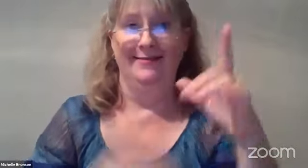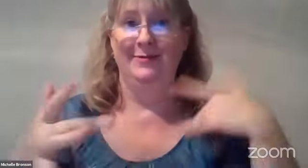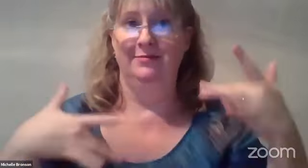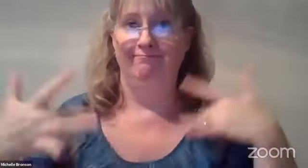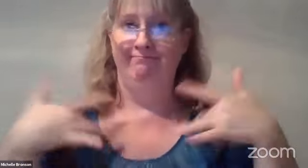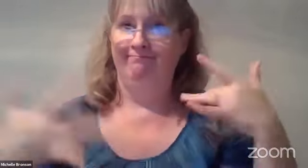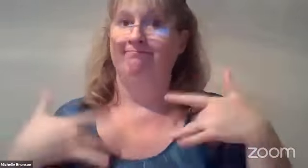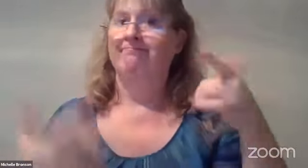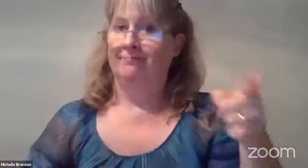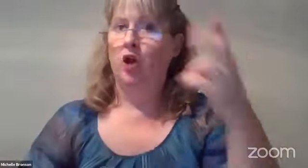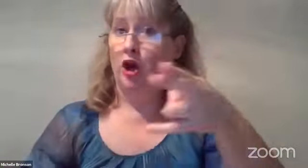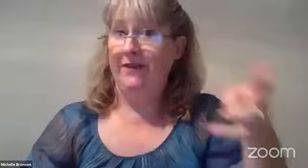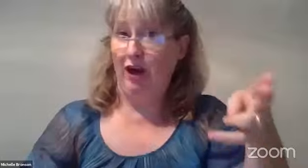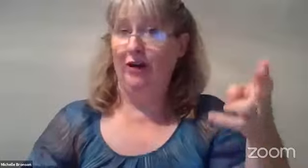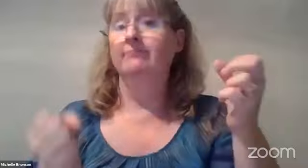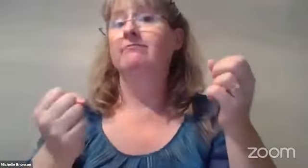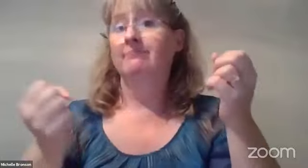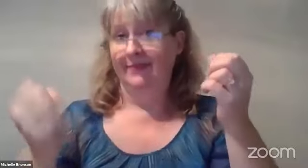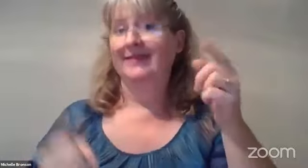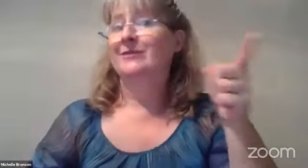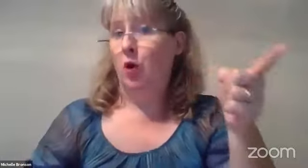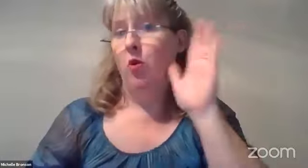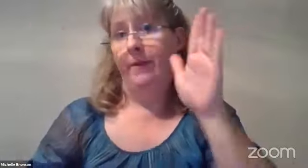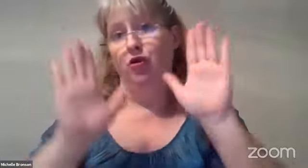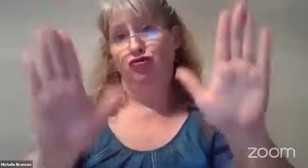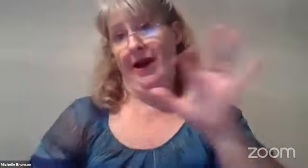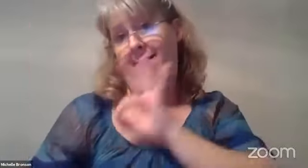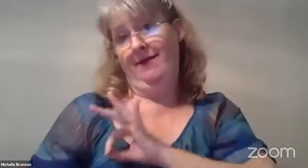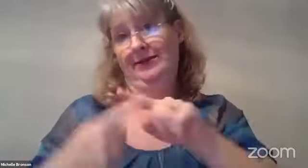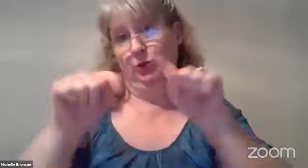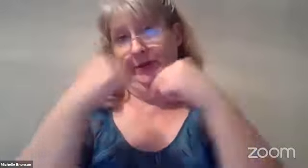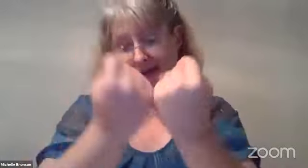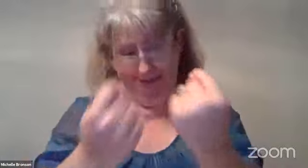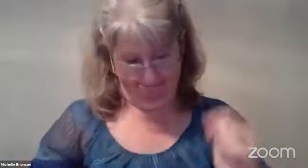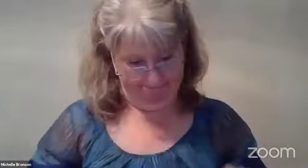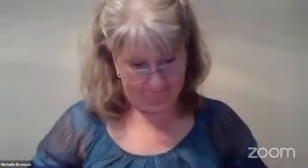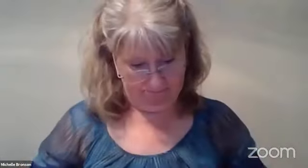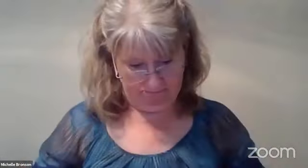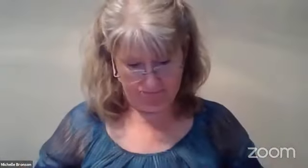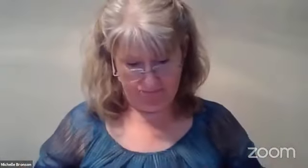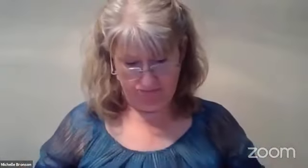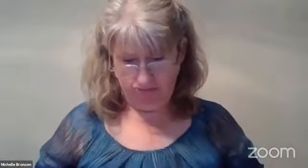2 staff members in the Merced office. She is hard of hearing, and she will be a great asset to our team.